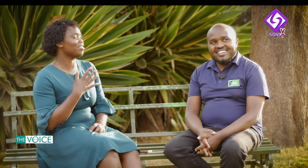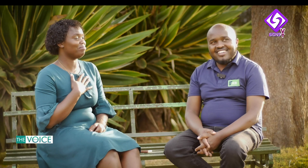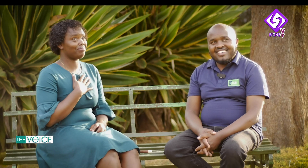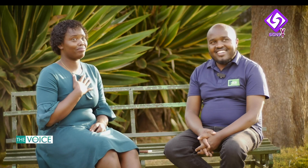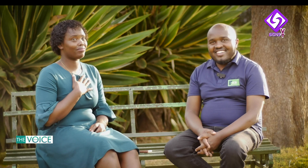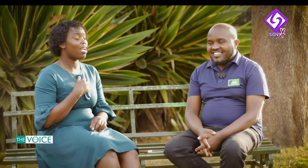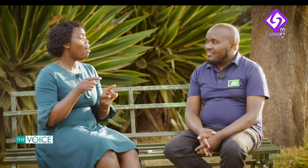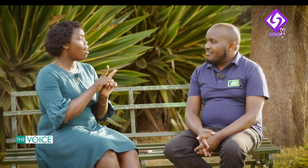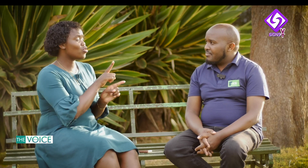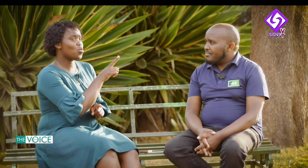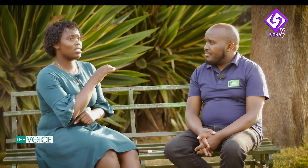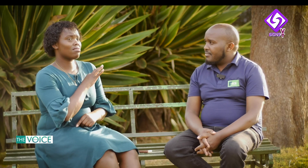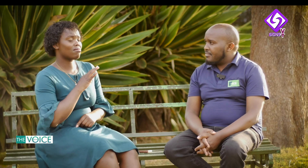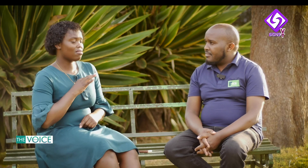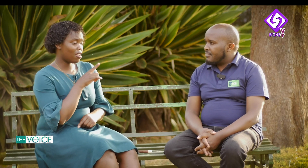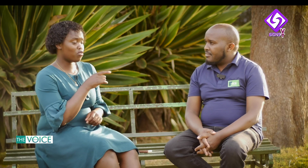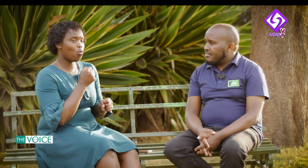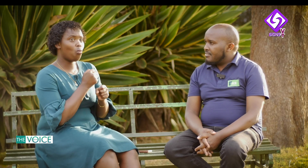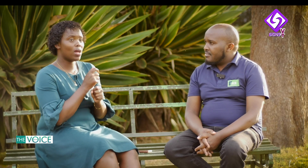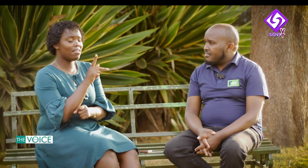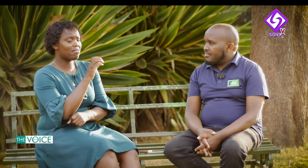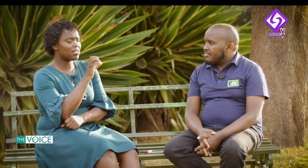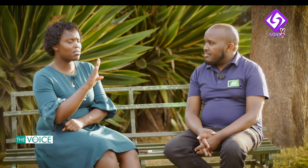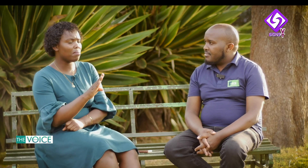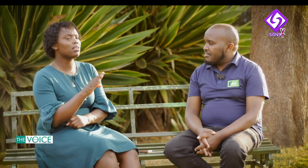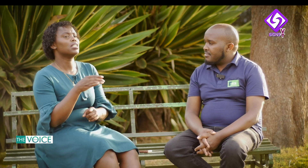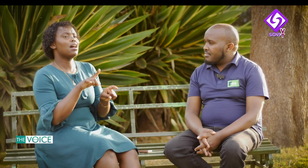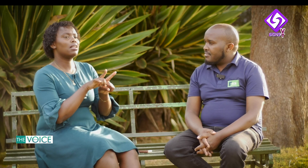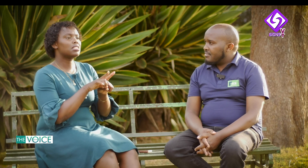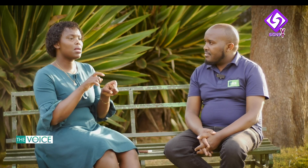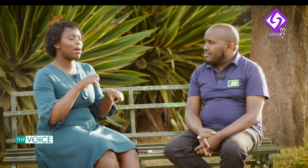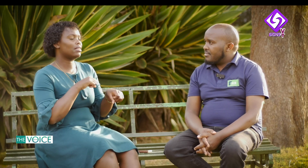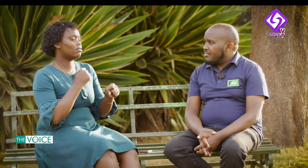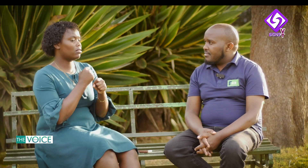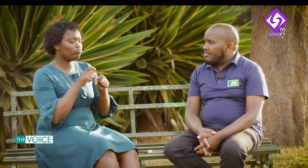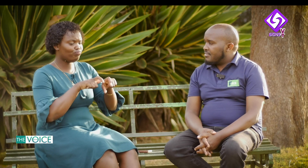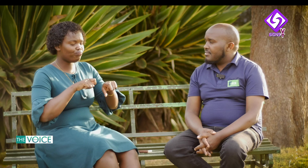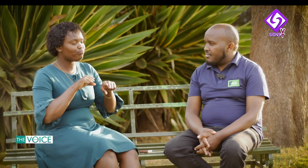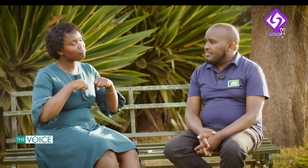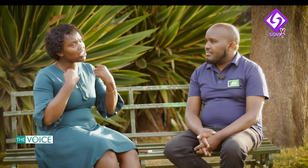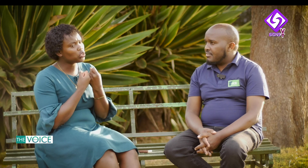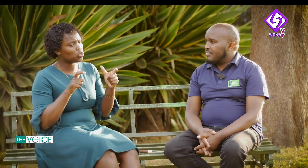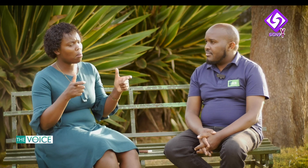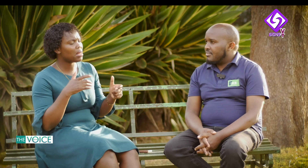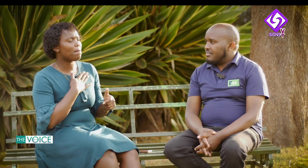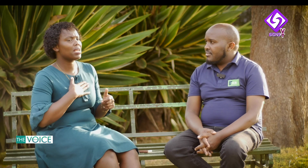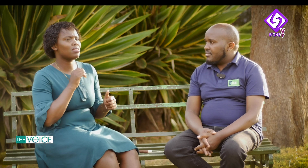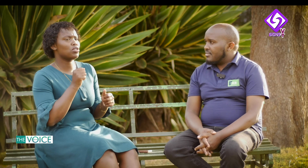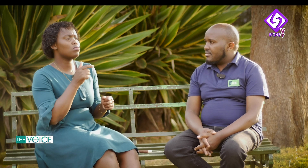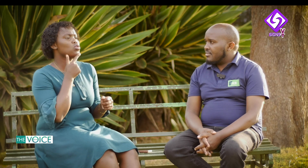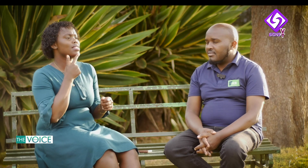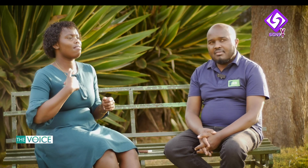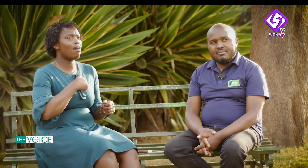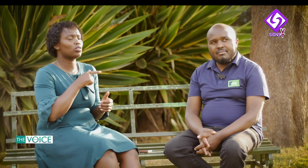have this collaborative conversation. You are working as a staff at